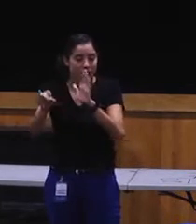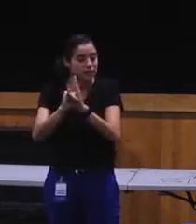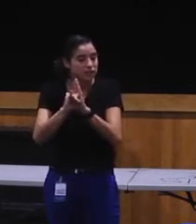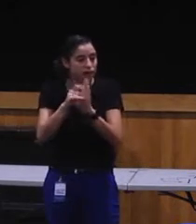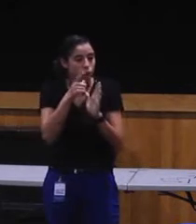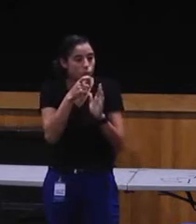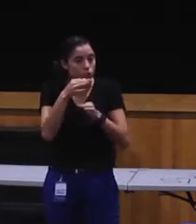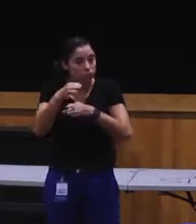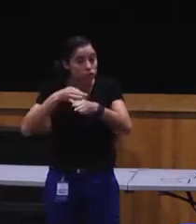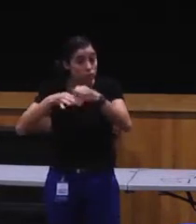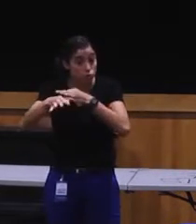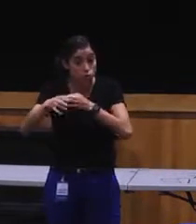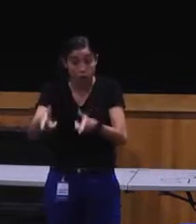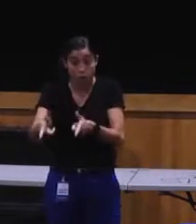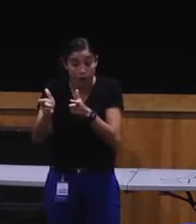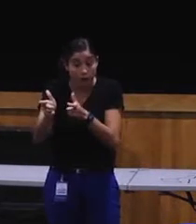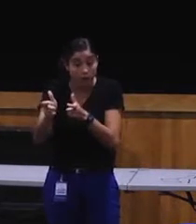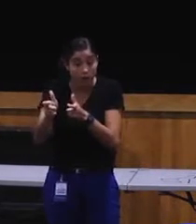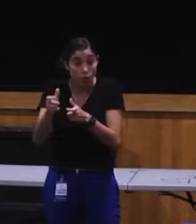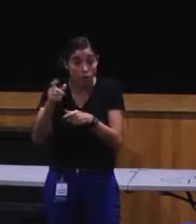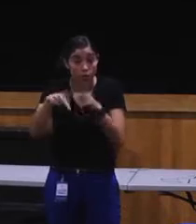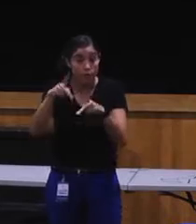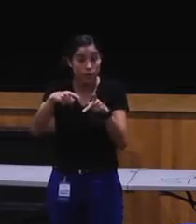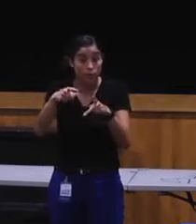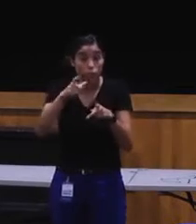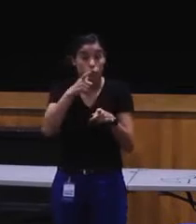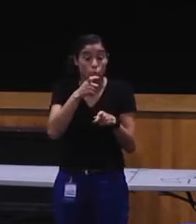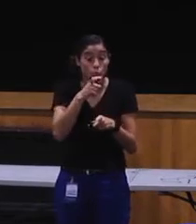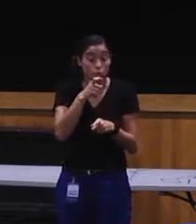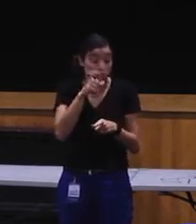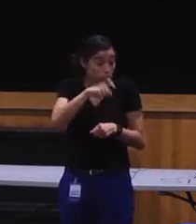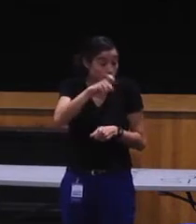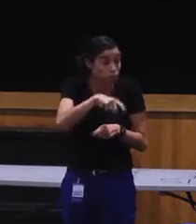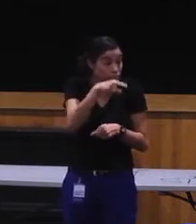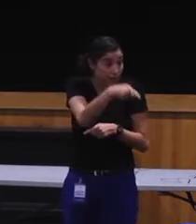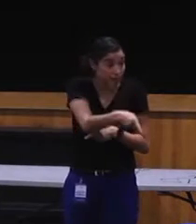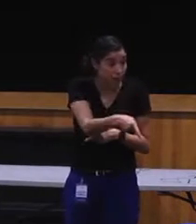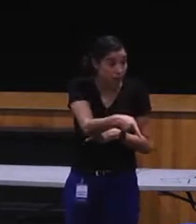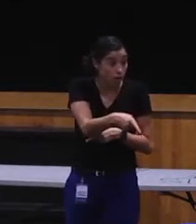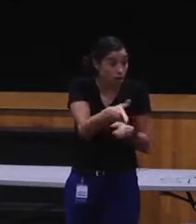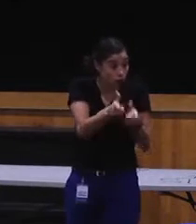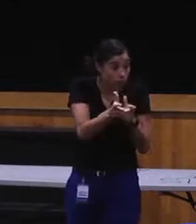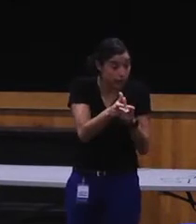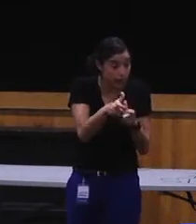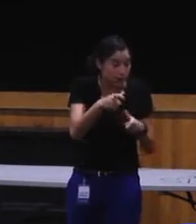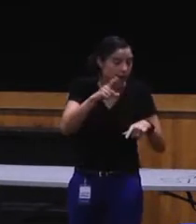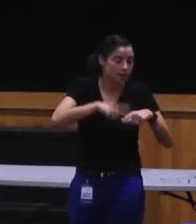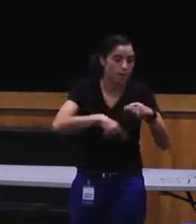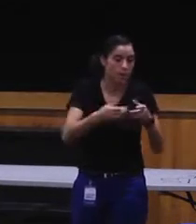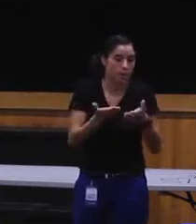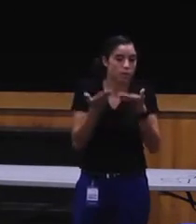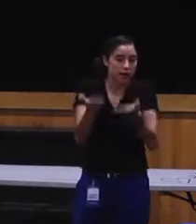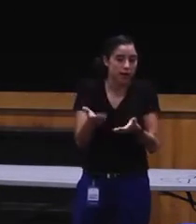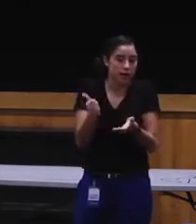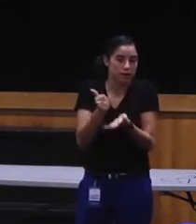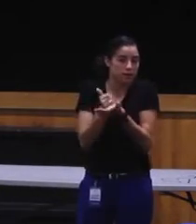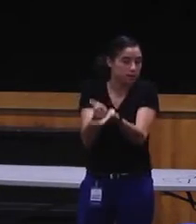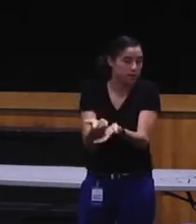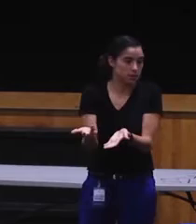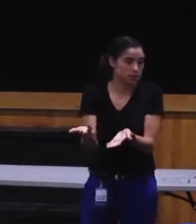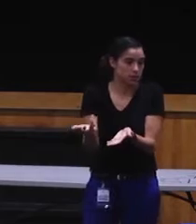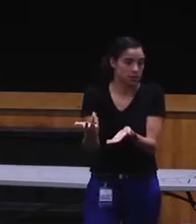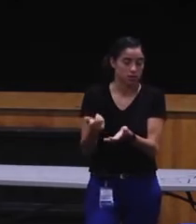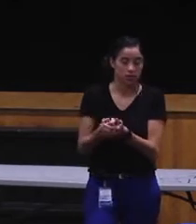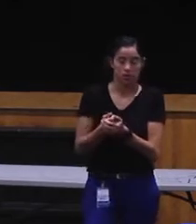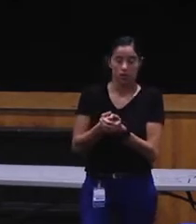are quickly, or the people that aren't supposed to be on that campus every day quickly, then they can't provide them assistance. We're working on